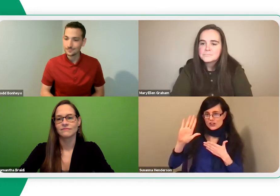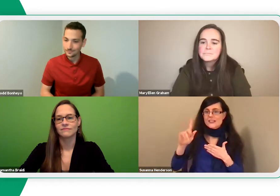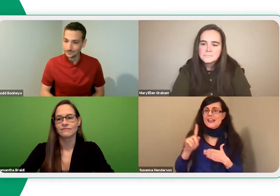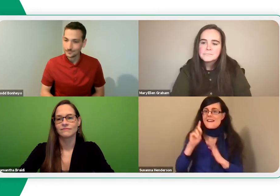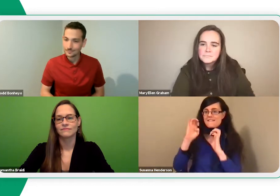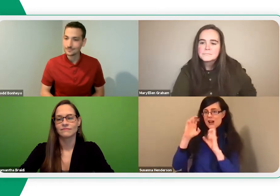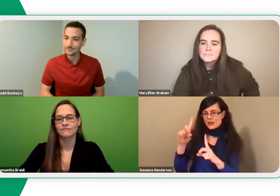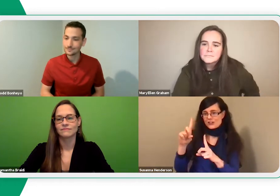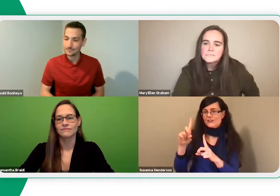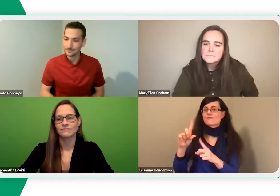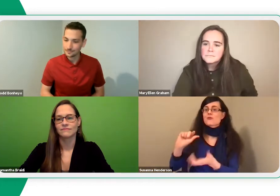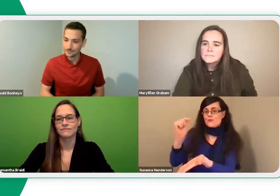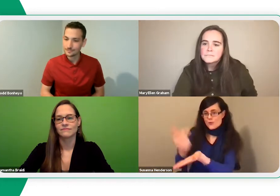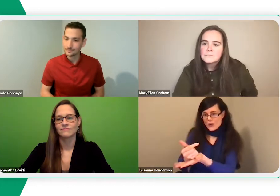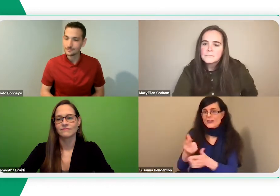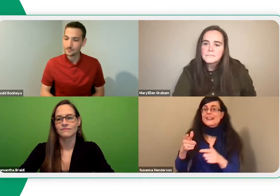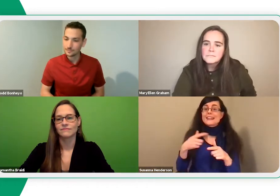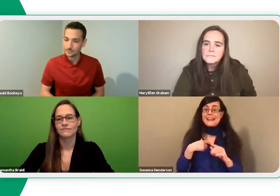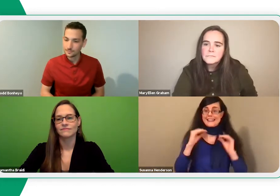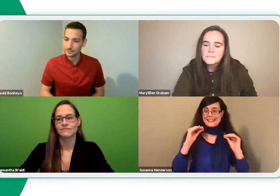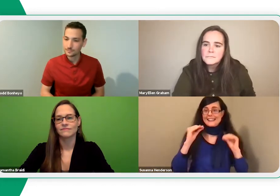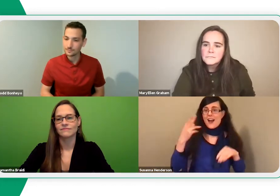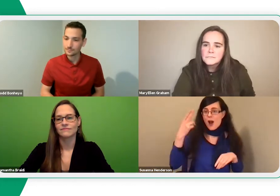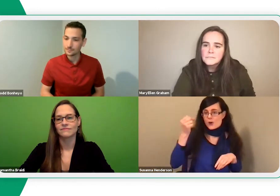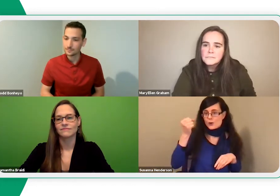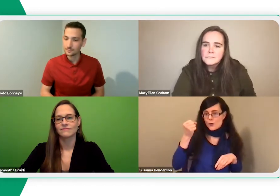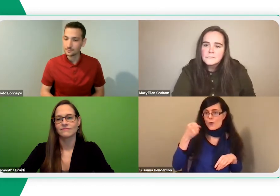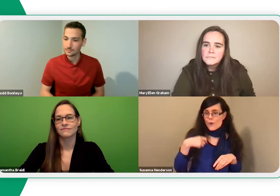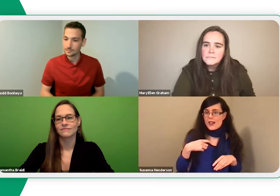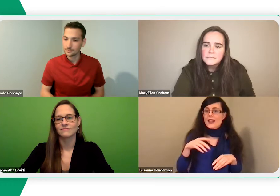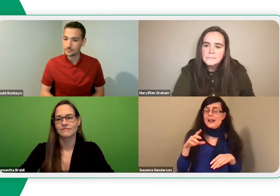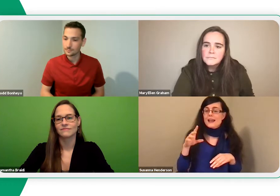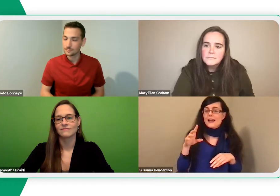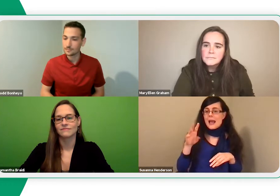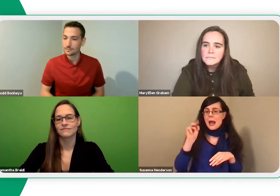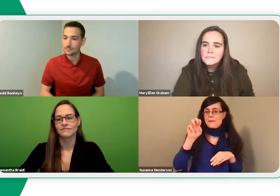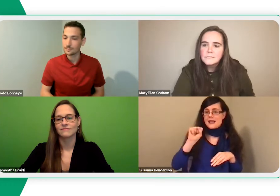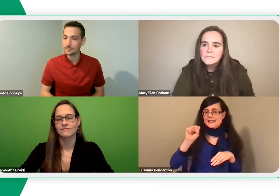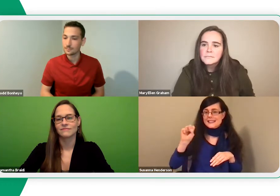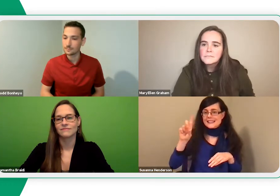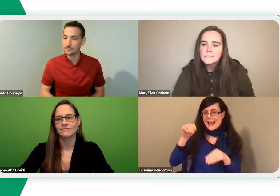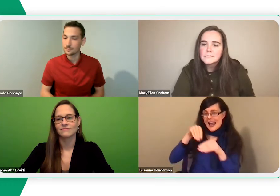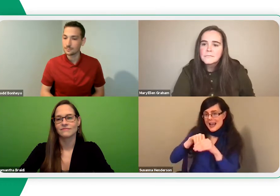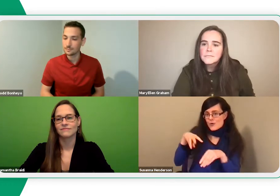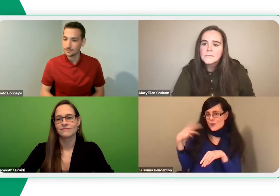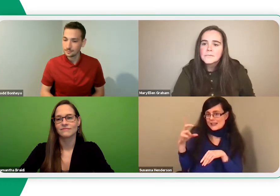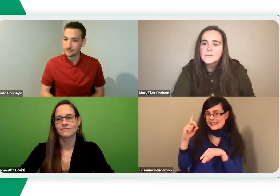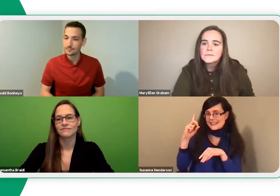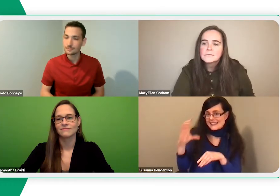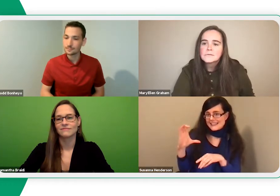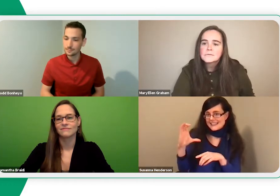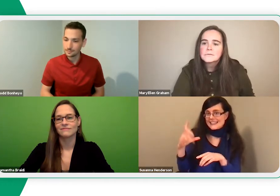my master's degree in deaf education. And I was teaching